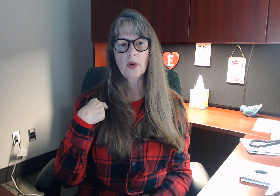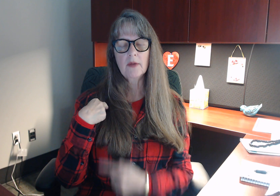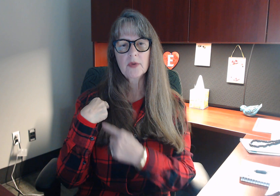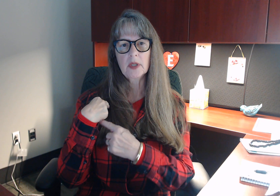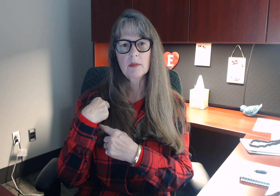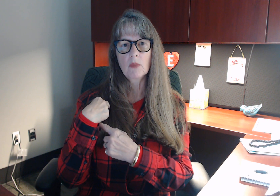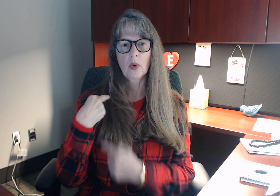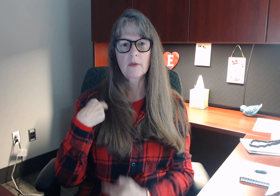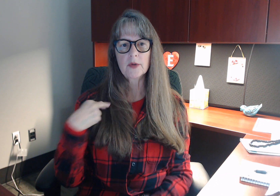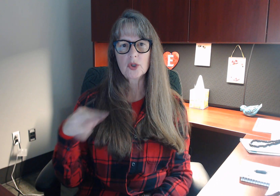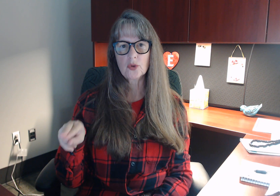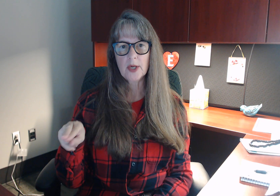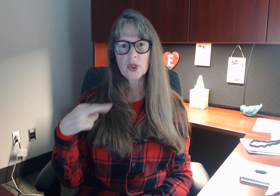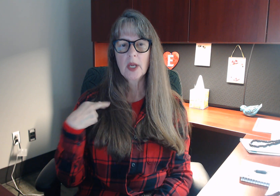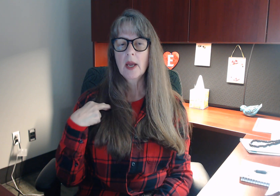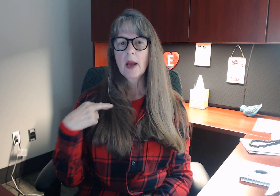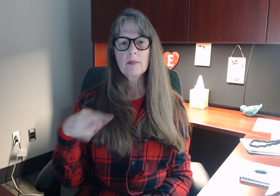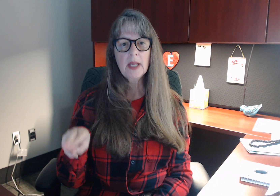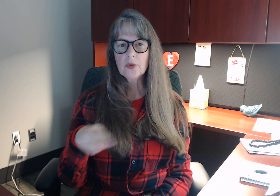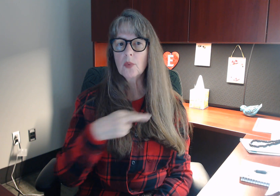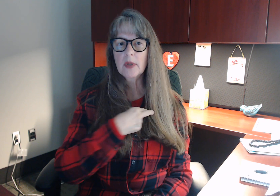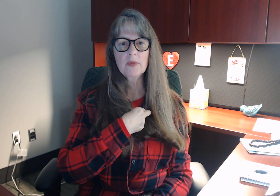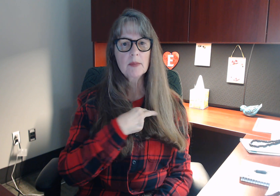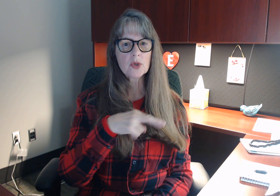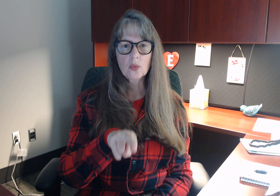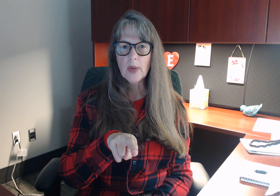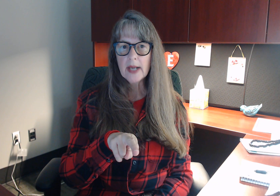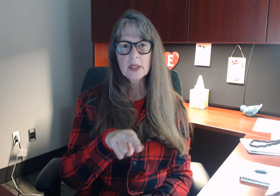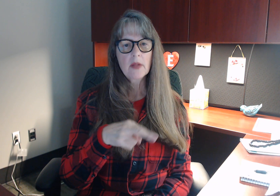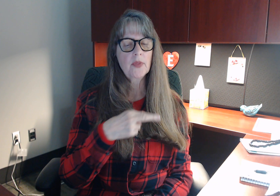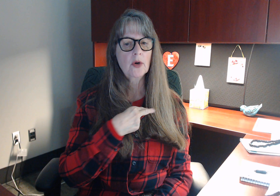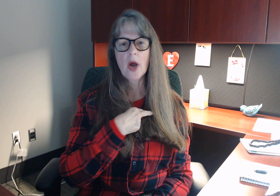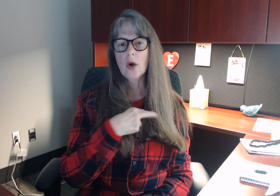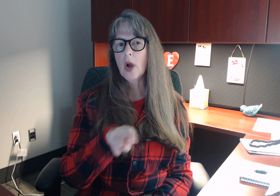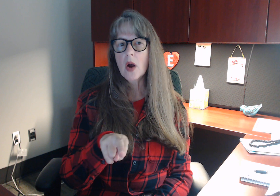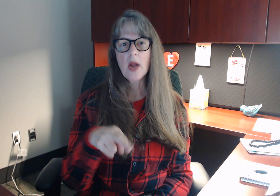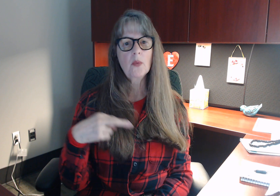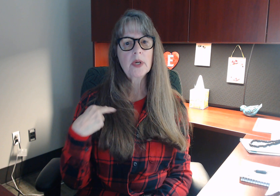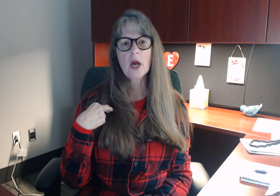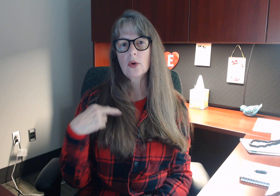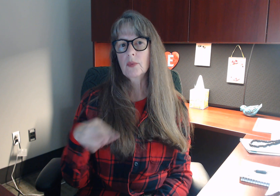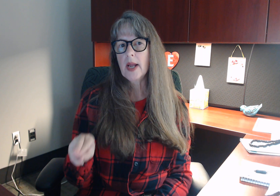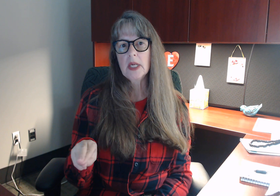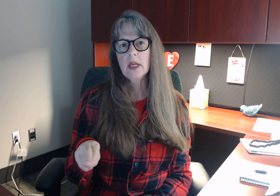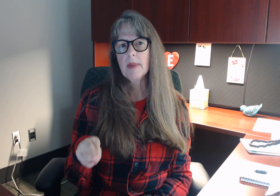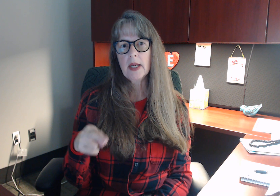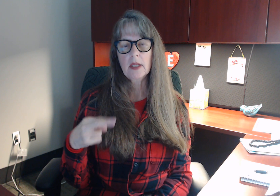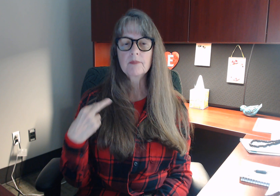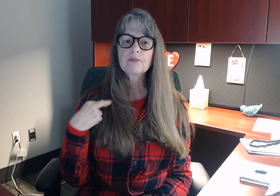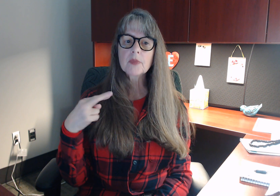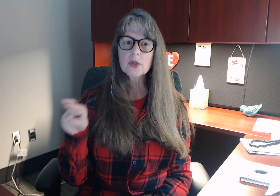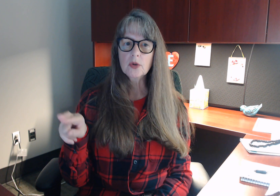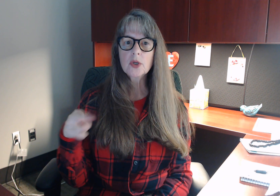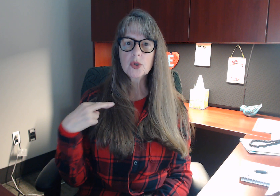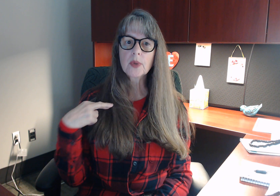feel it more of a stretch. But either one of them is correct. They are not wrong. I would not correct anybody. So you could do